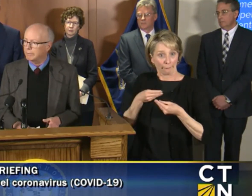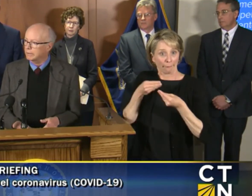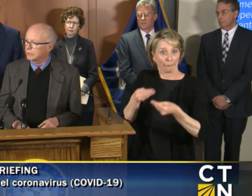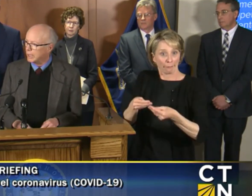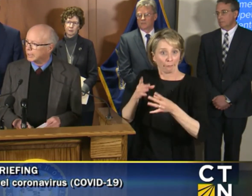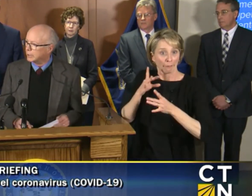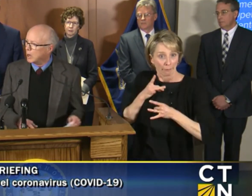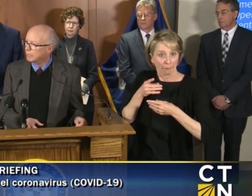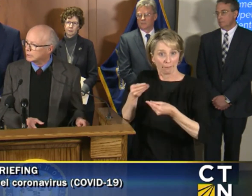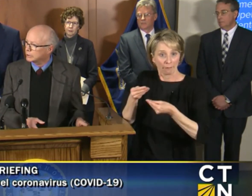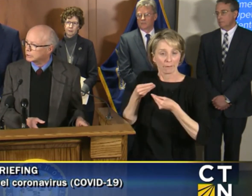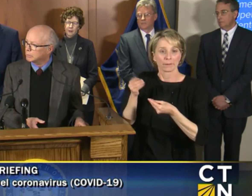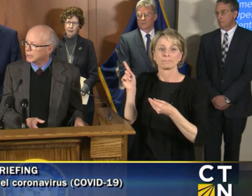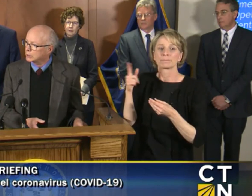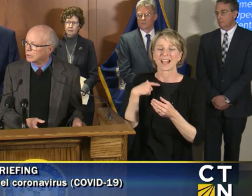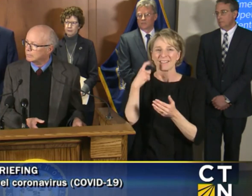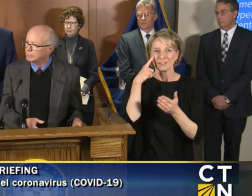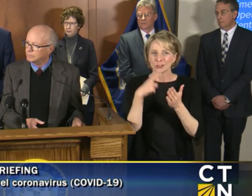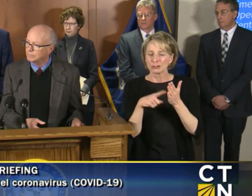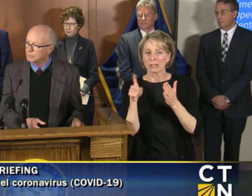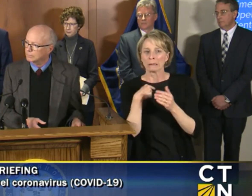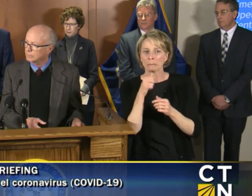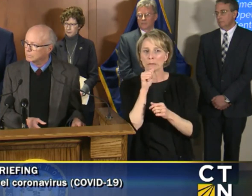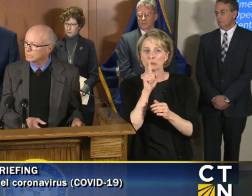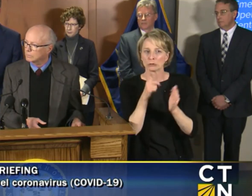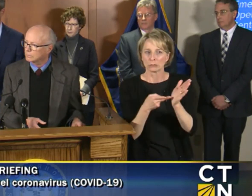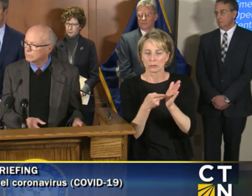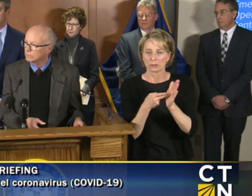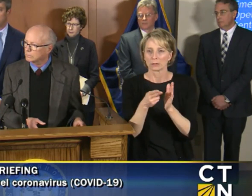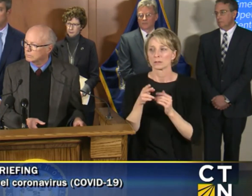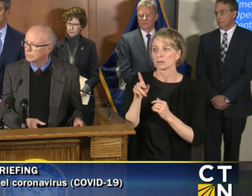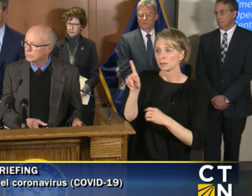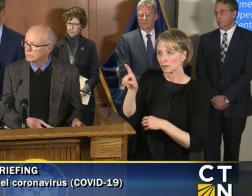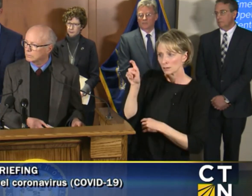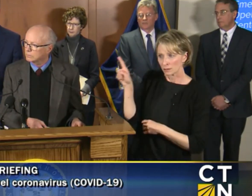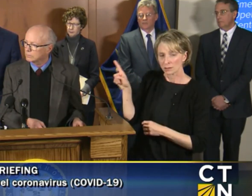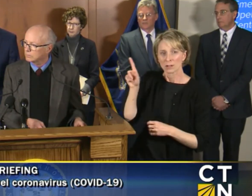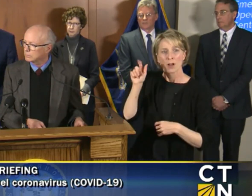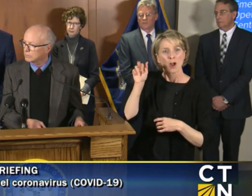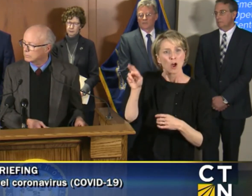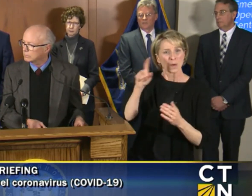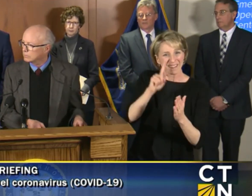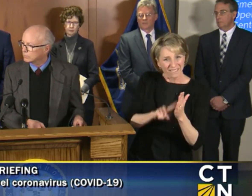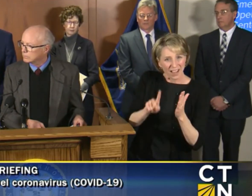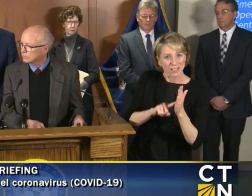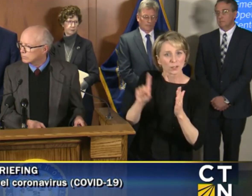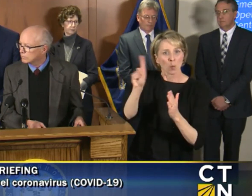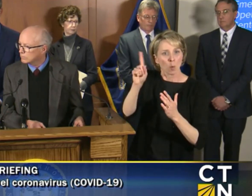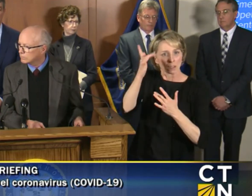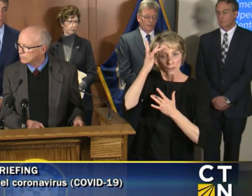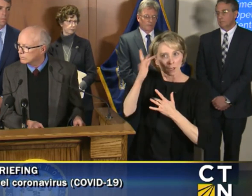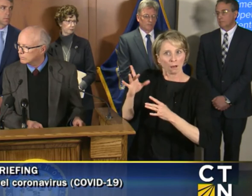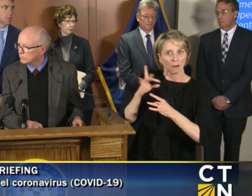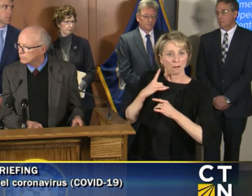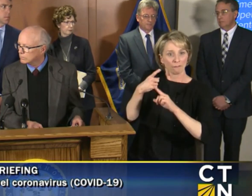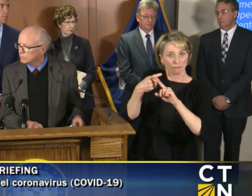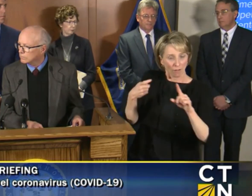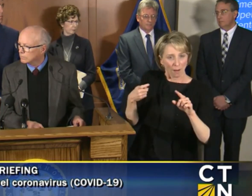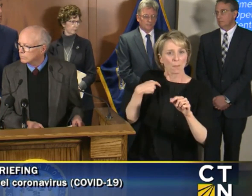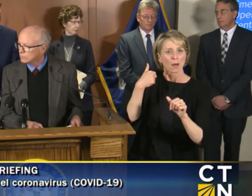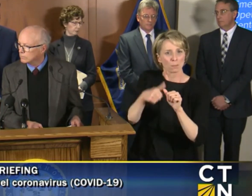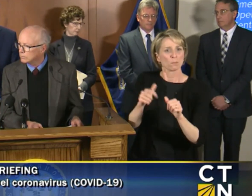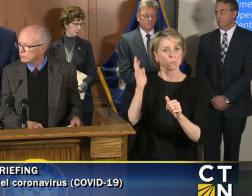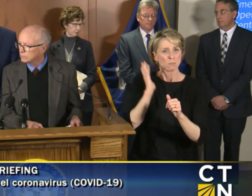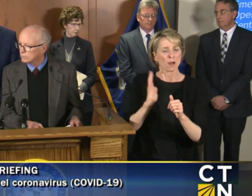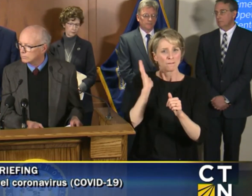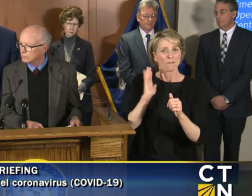I would have to check at the office just to make sure. And are you not investigating sources anymore? I know you previously said at some point, source investigation is